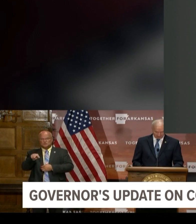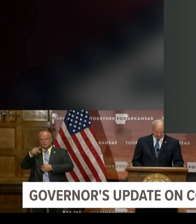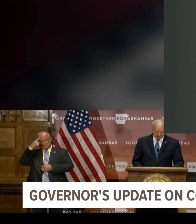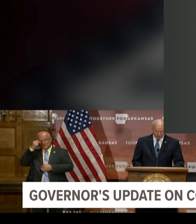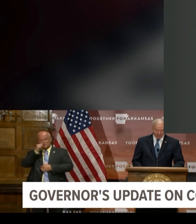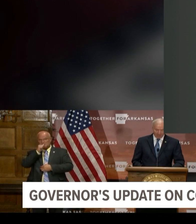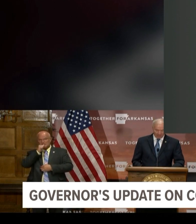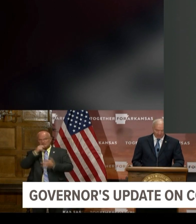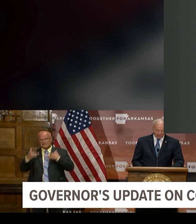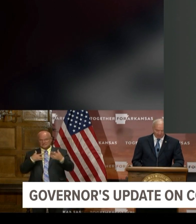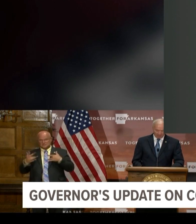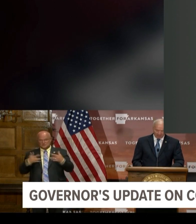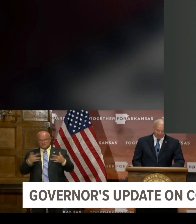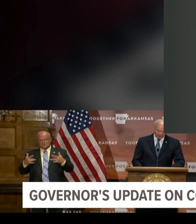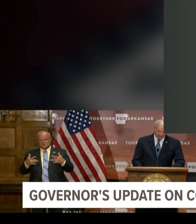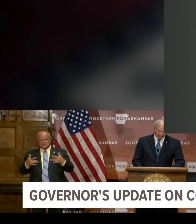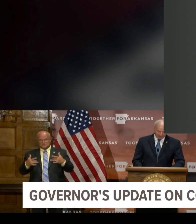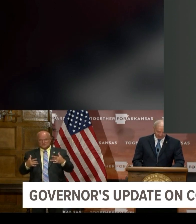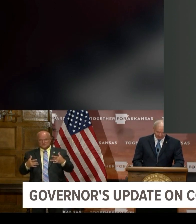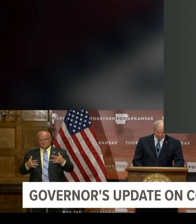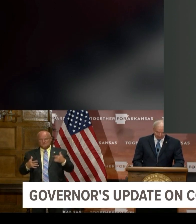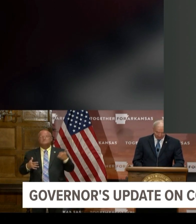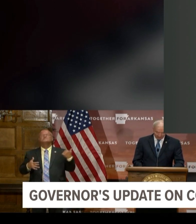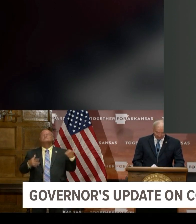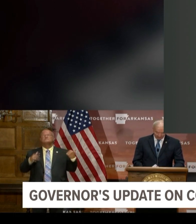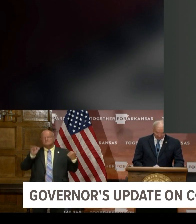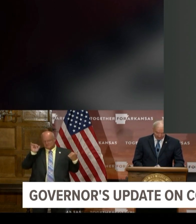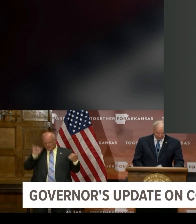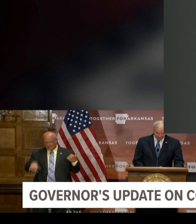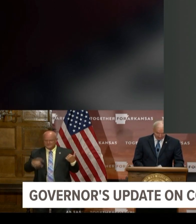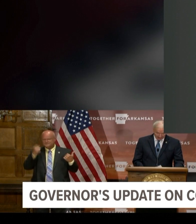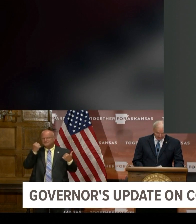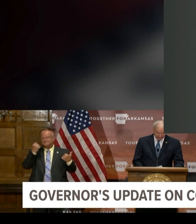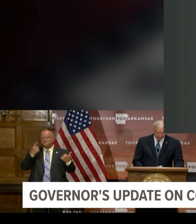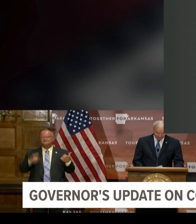privacy concerns. I see your point.